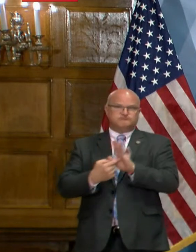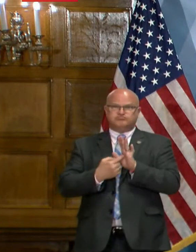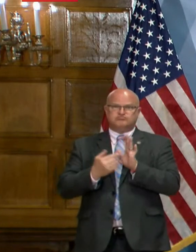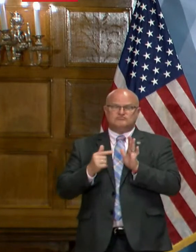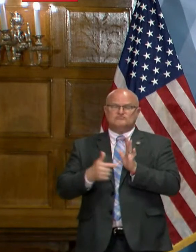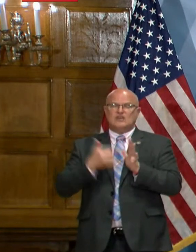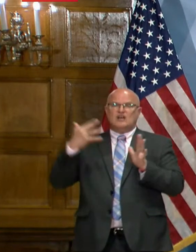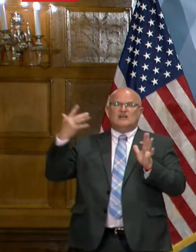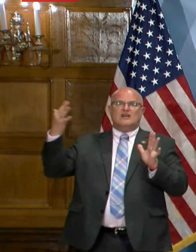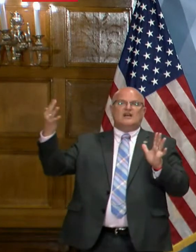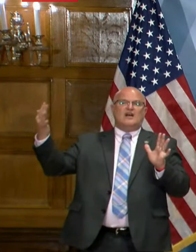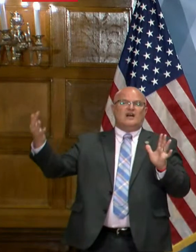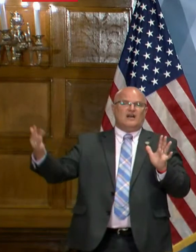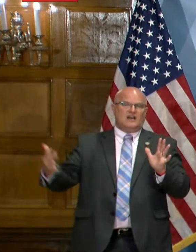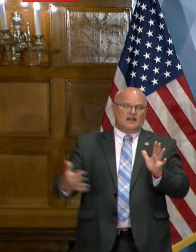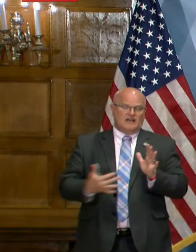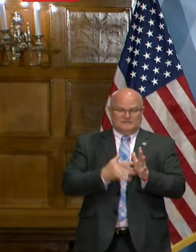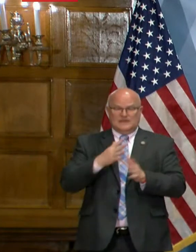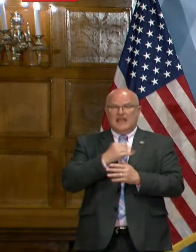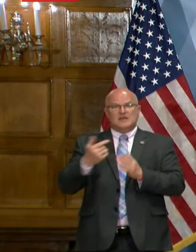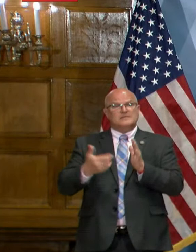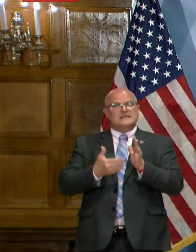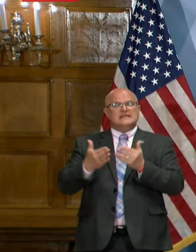very often, and it'll be easy for